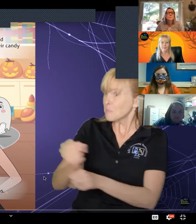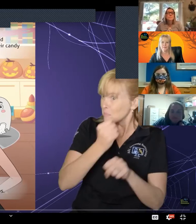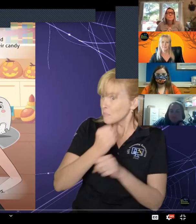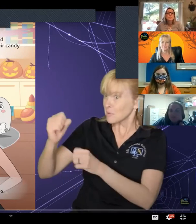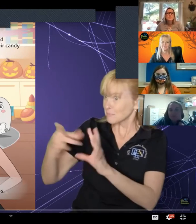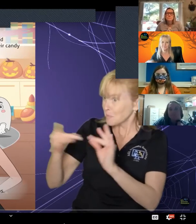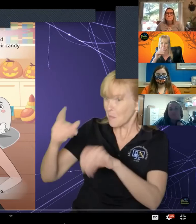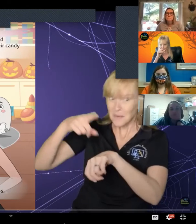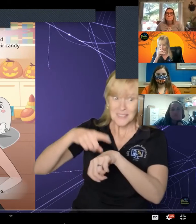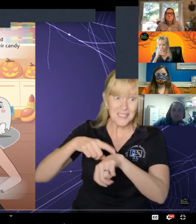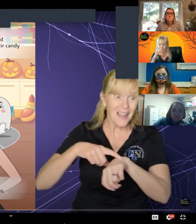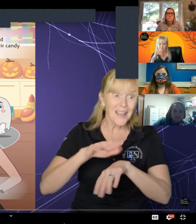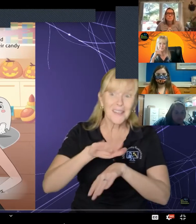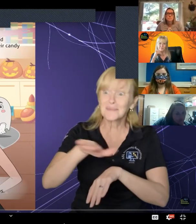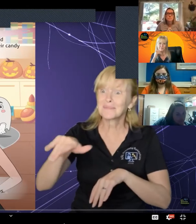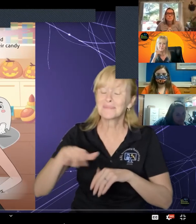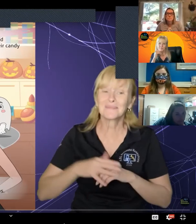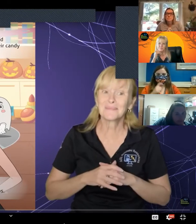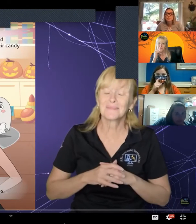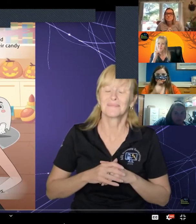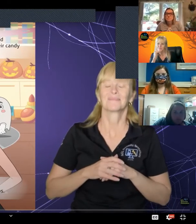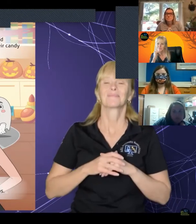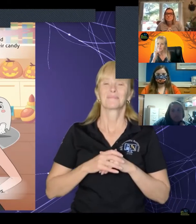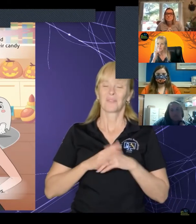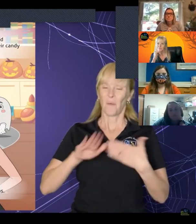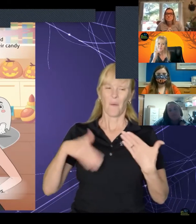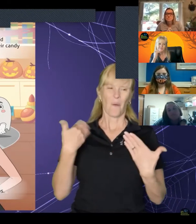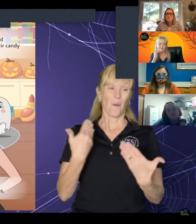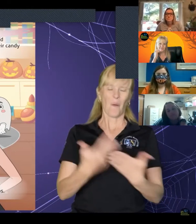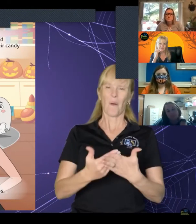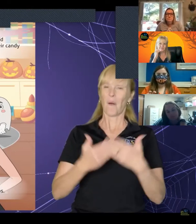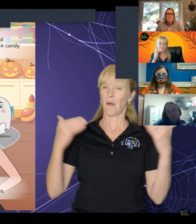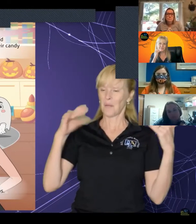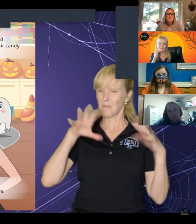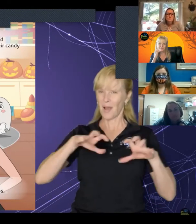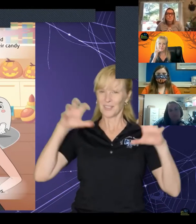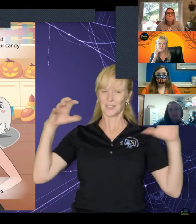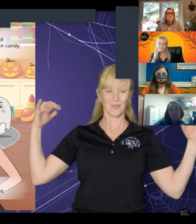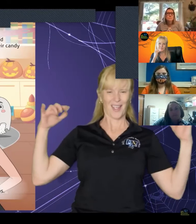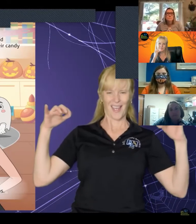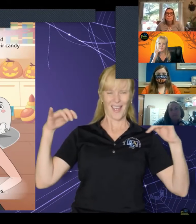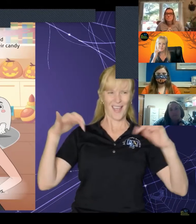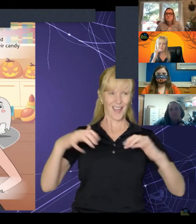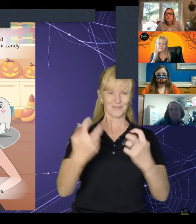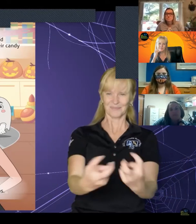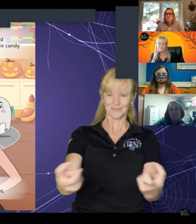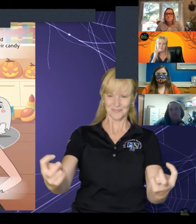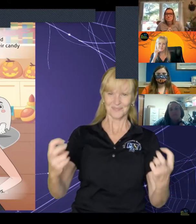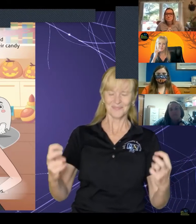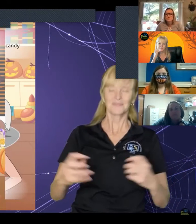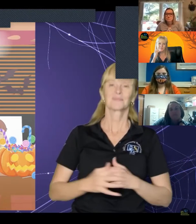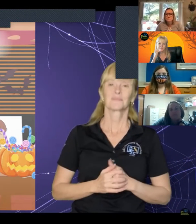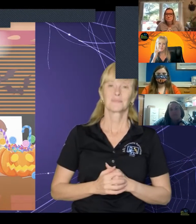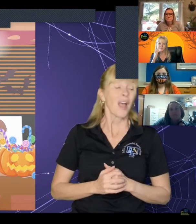Room time, proclaimed Miss Witch. All the little monsters ran and sat on their assigned